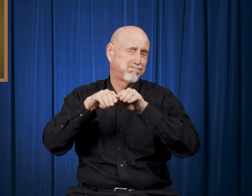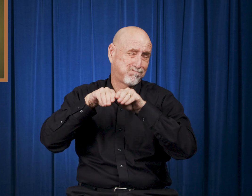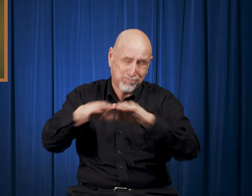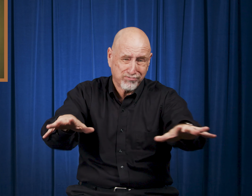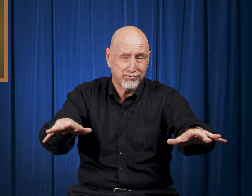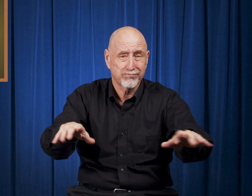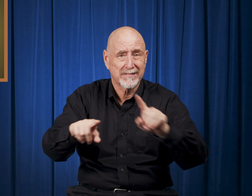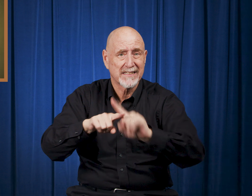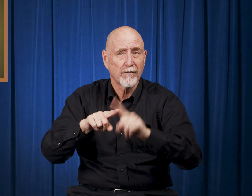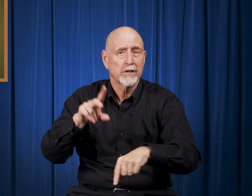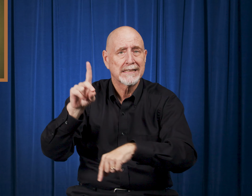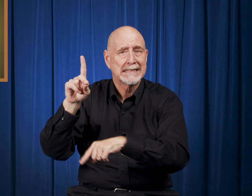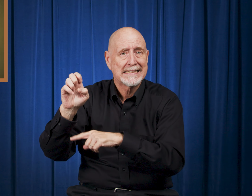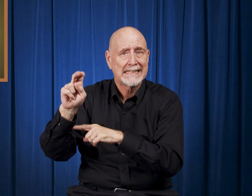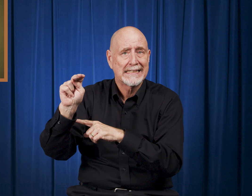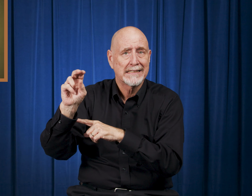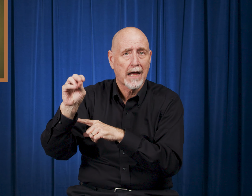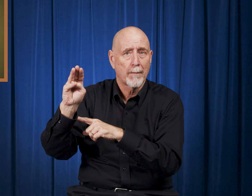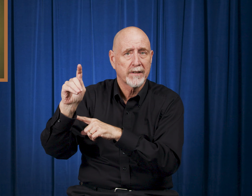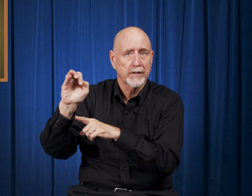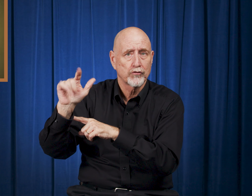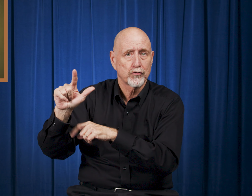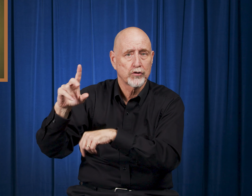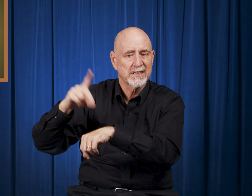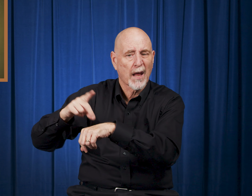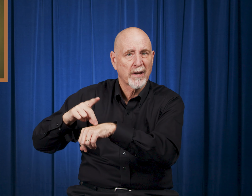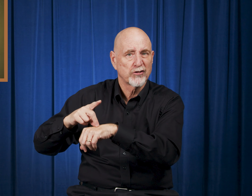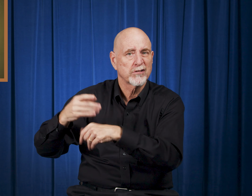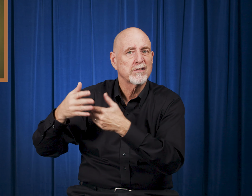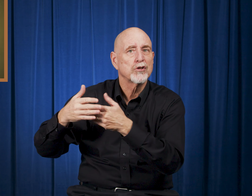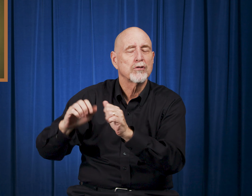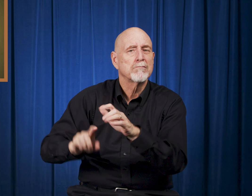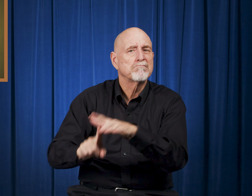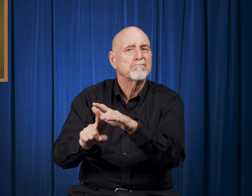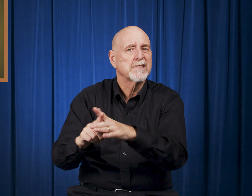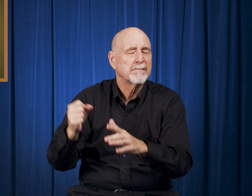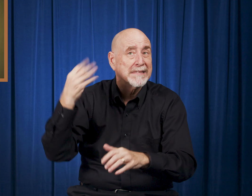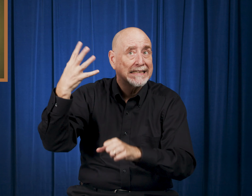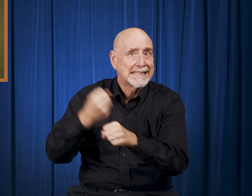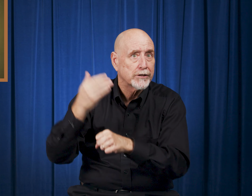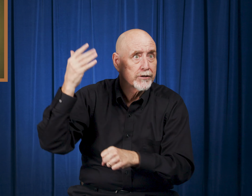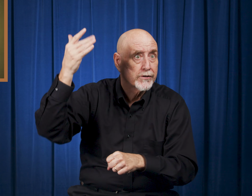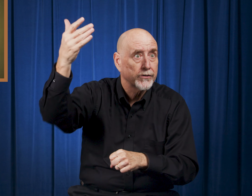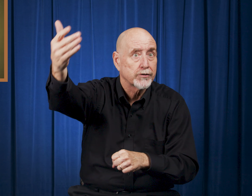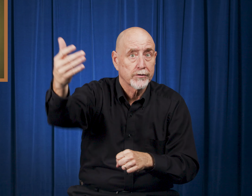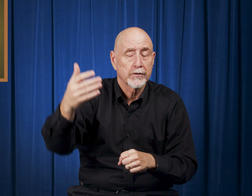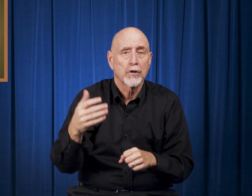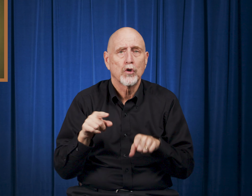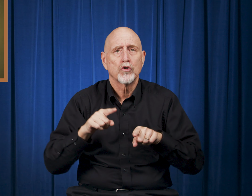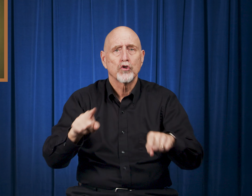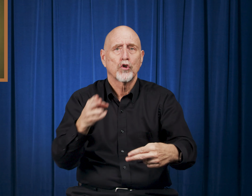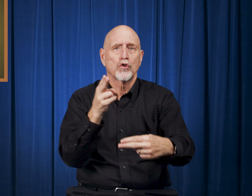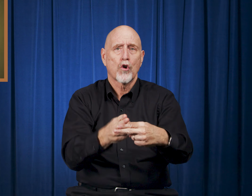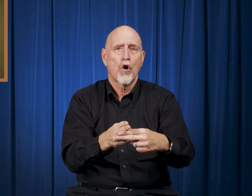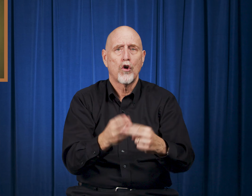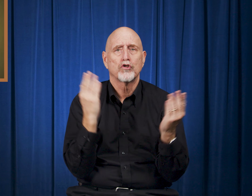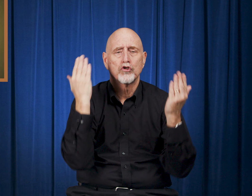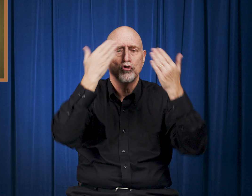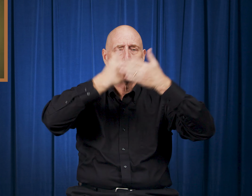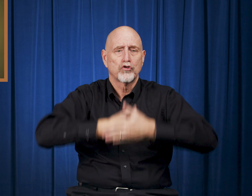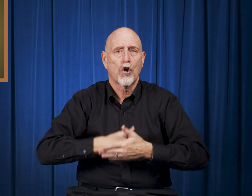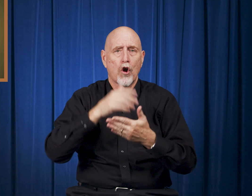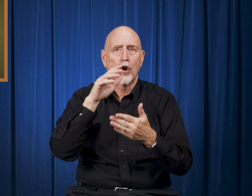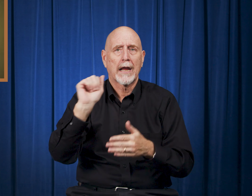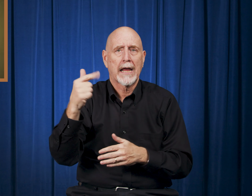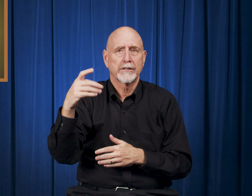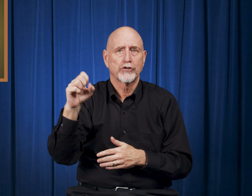of denominationalism to come many years later. It was during a period known as the Dark Ages,